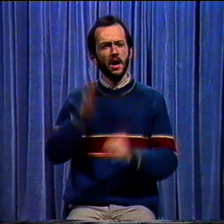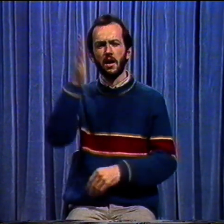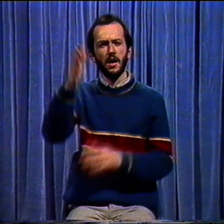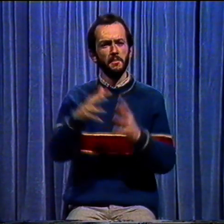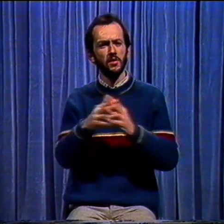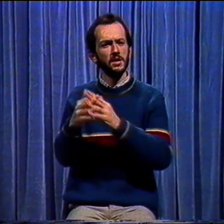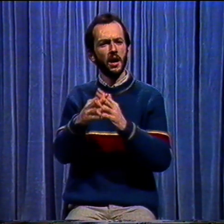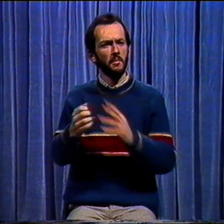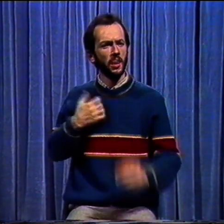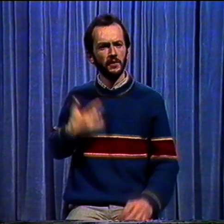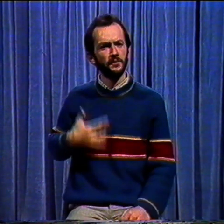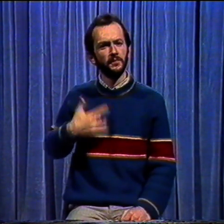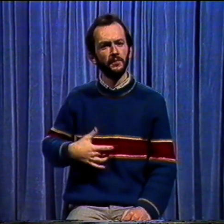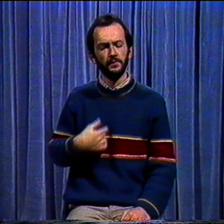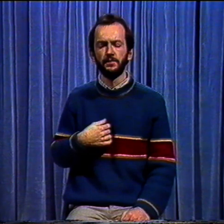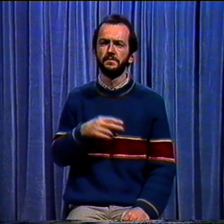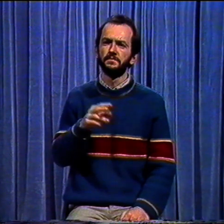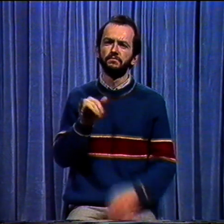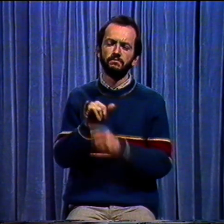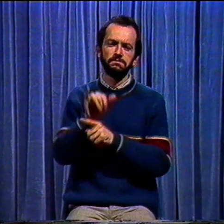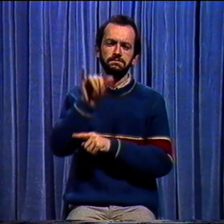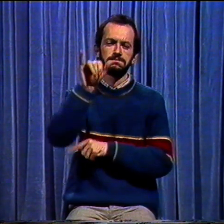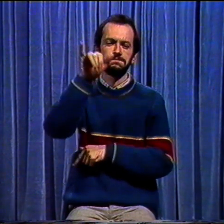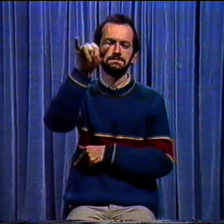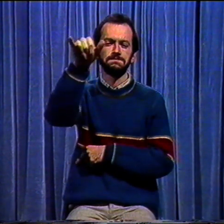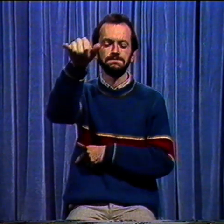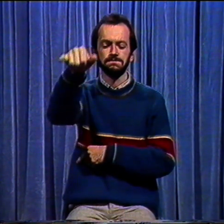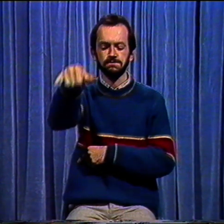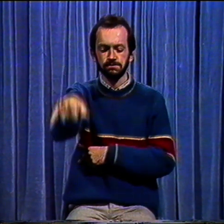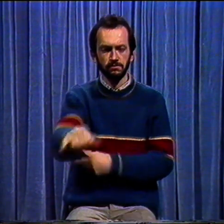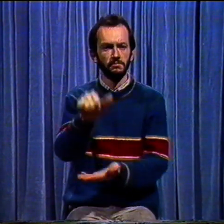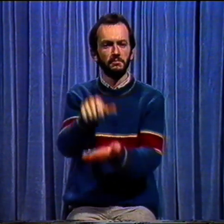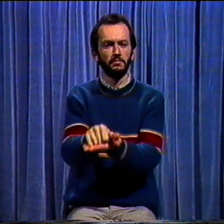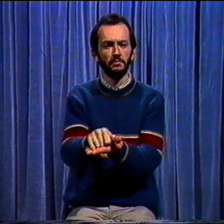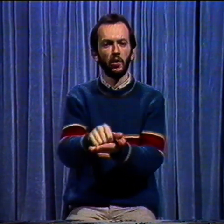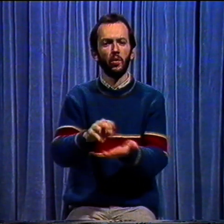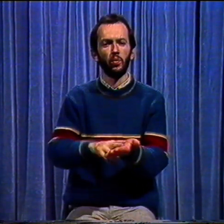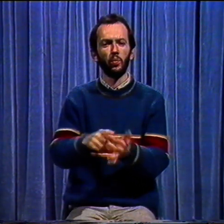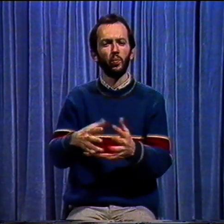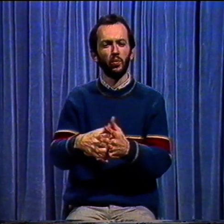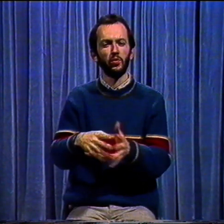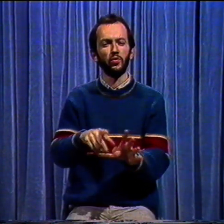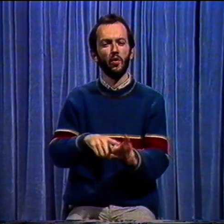I've never been to America before in my life. So I flew and arrived and landed in New York.